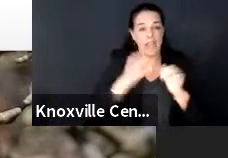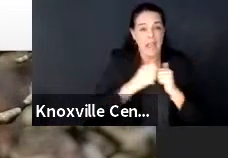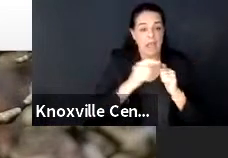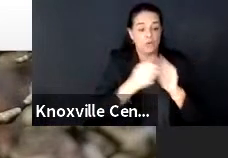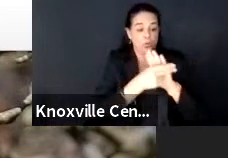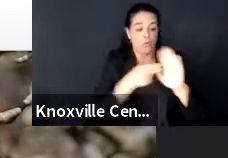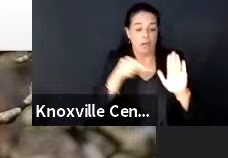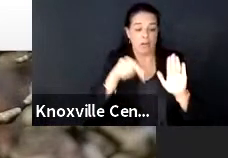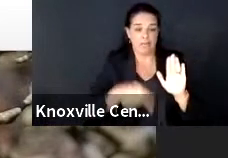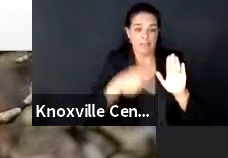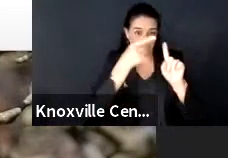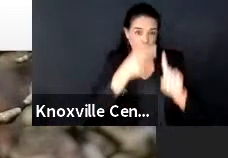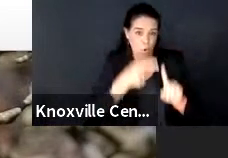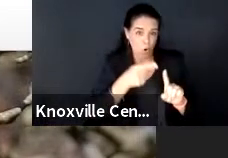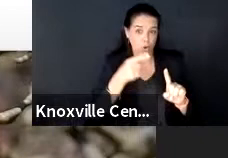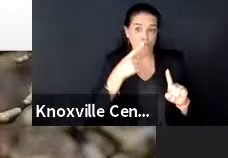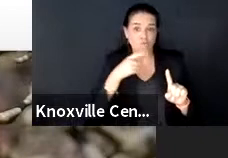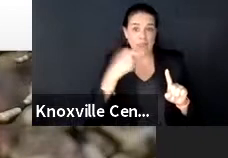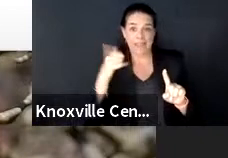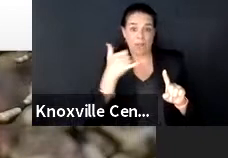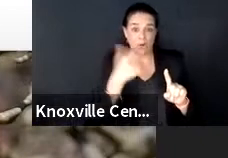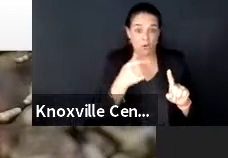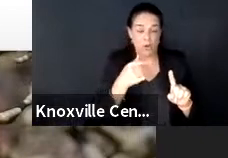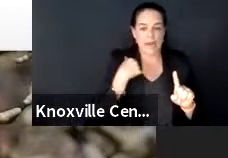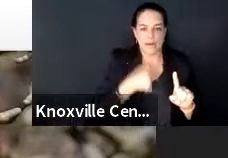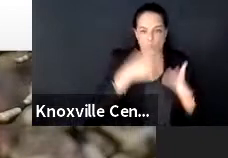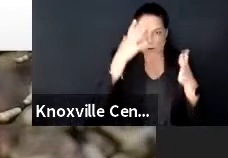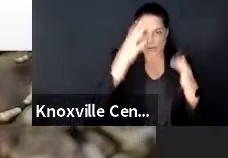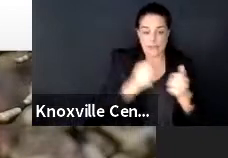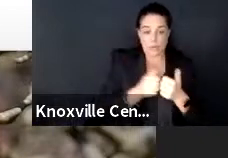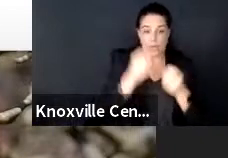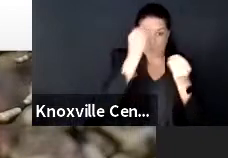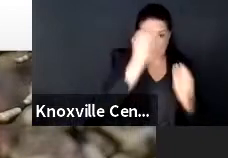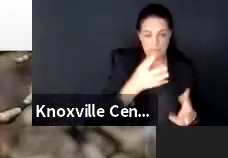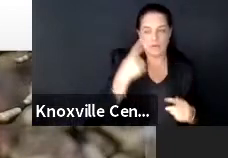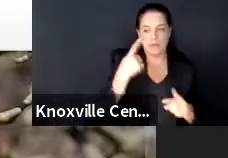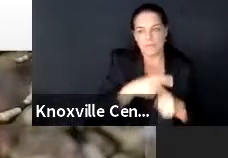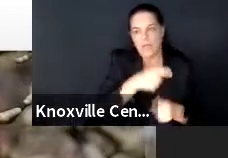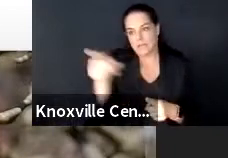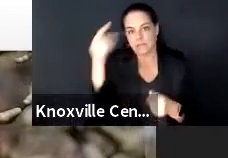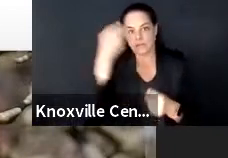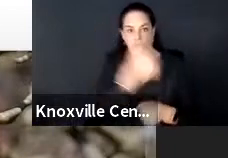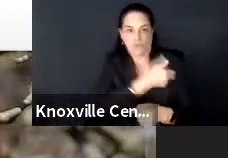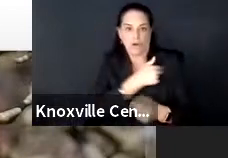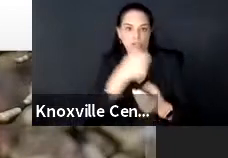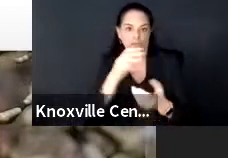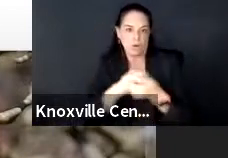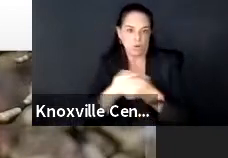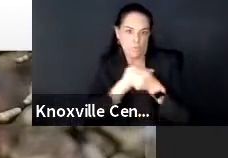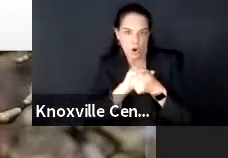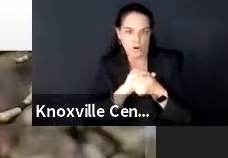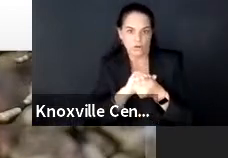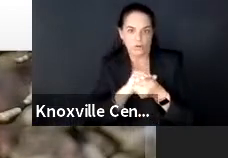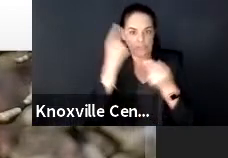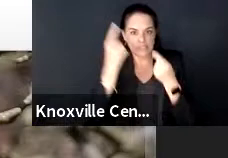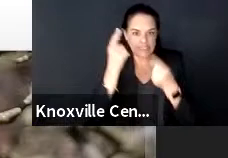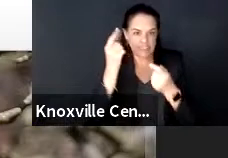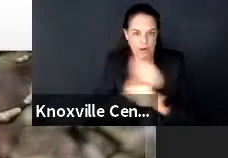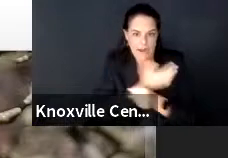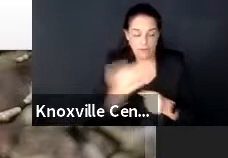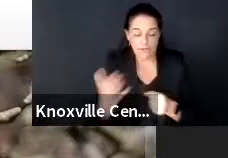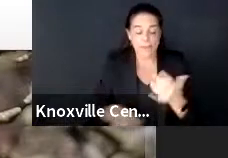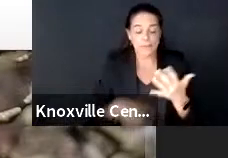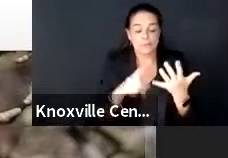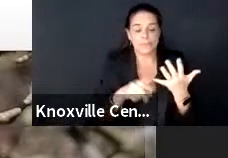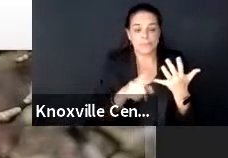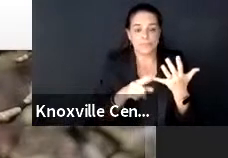this benchmark are made in concert with our hospital partners, as well as taking all of the data into consideration. And then our 5th